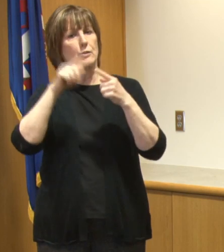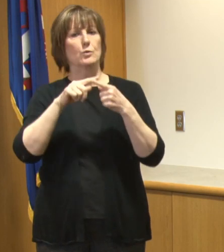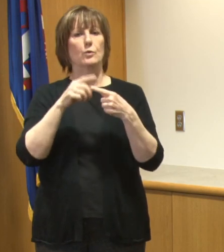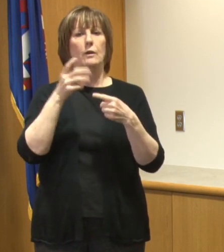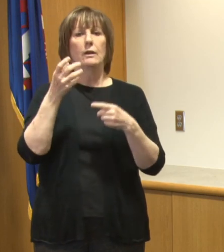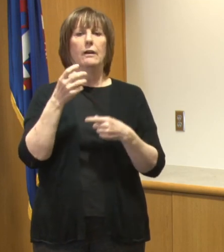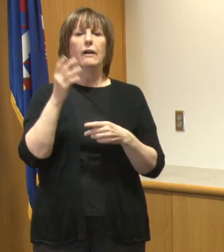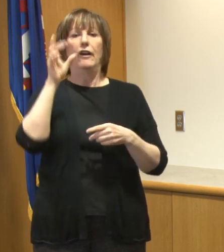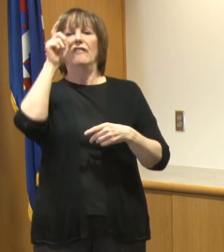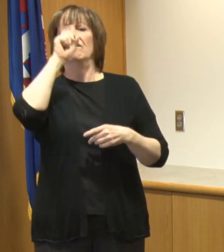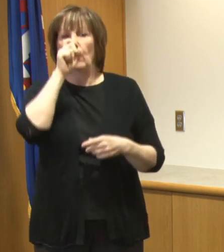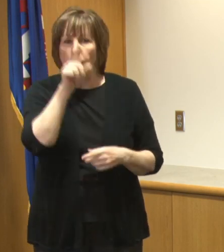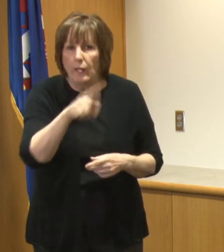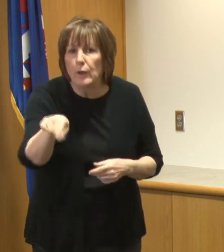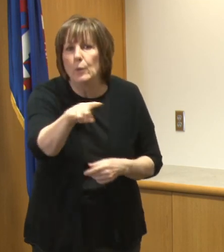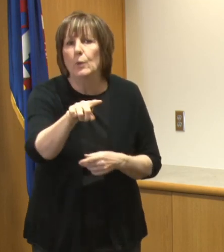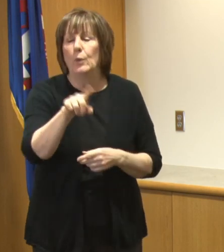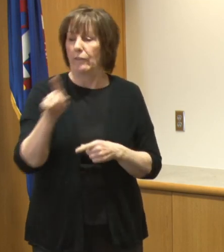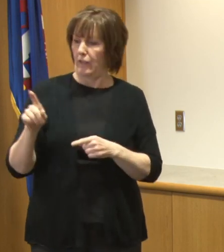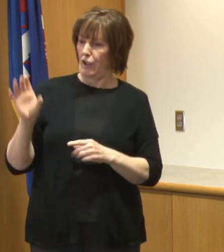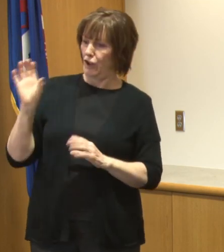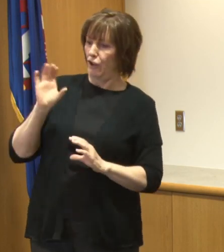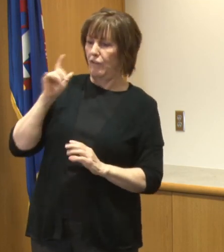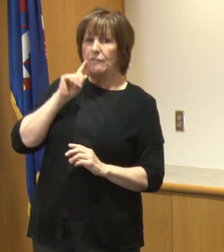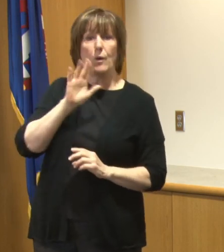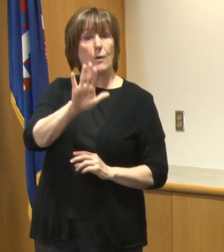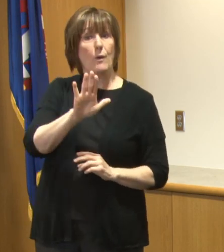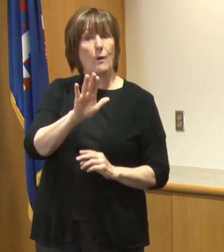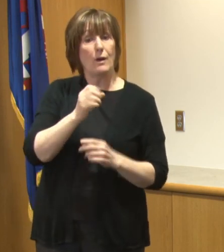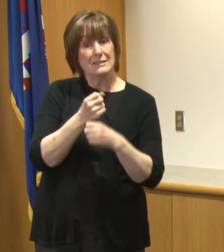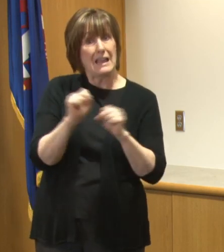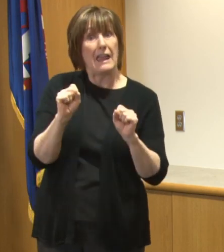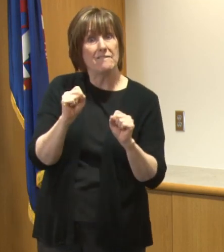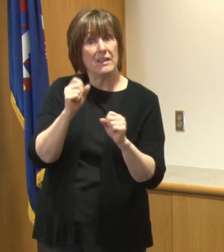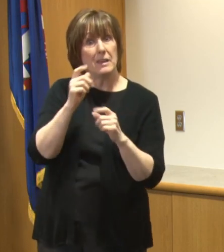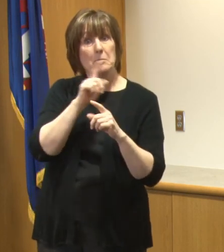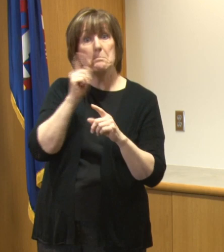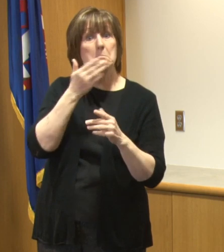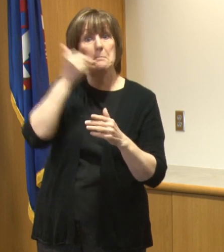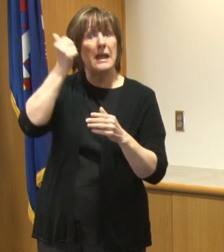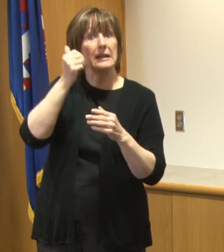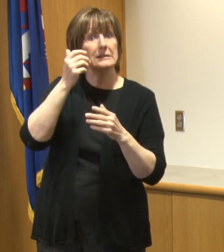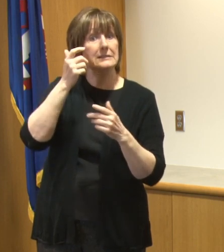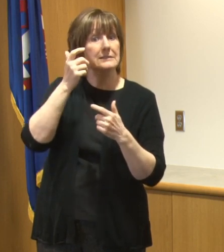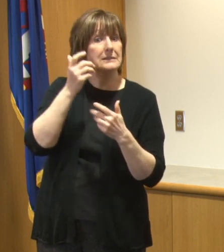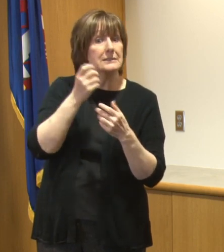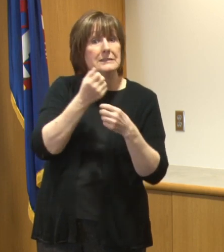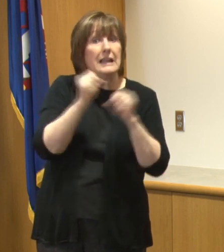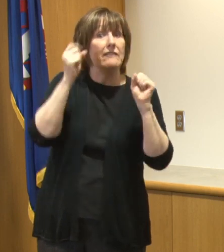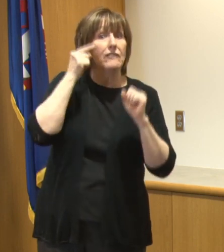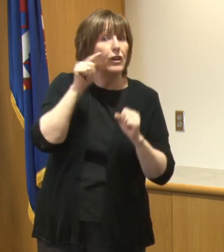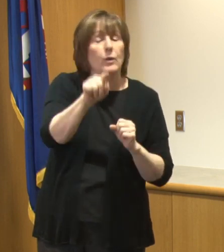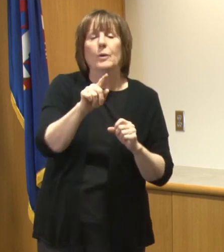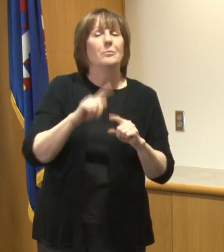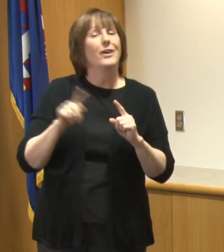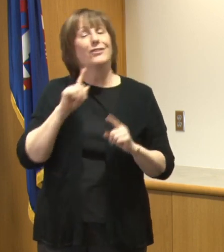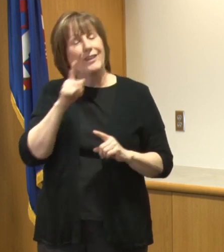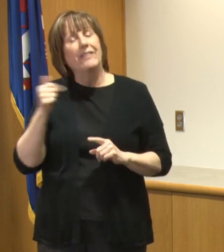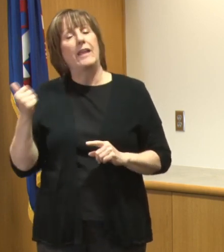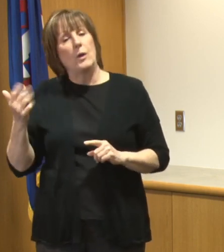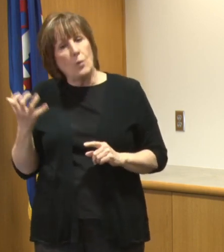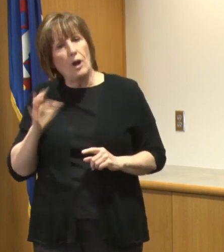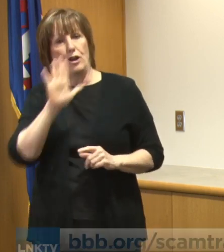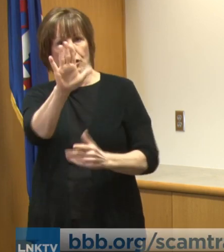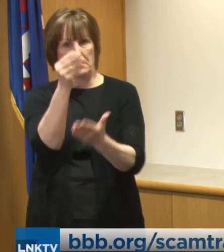illusion that these people are looking out for your best interest. They're trying to help you either get connected with your money or